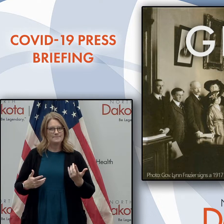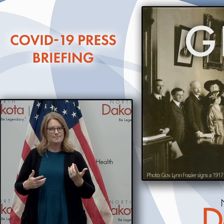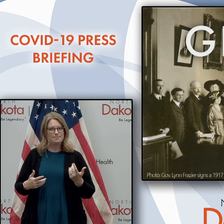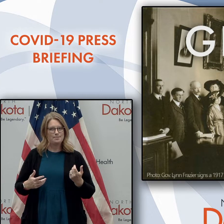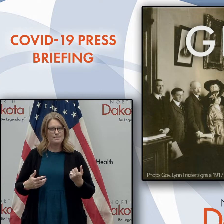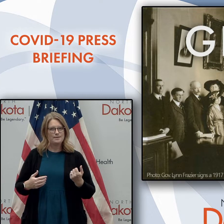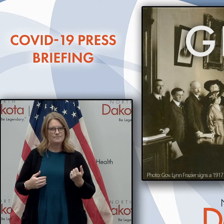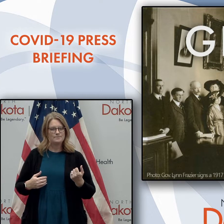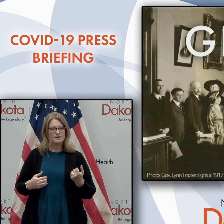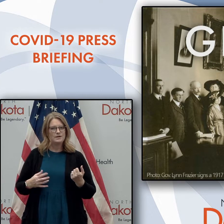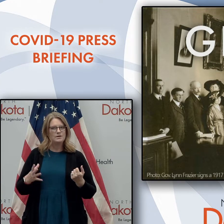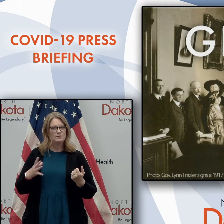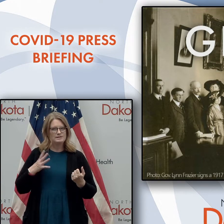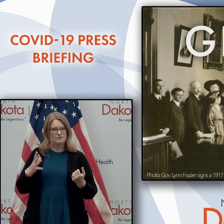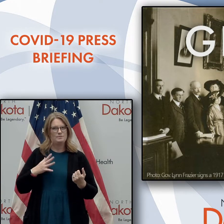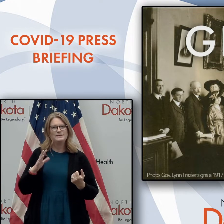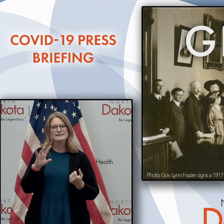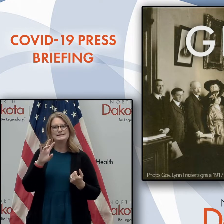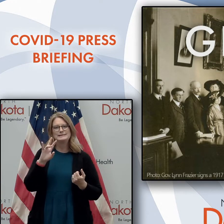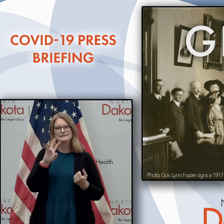but it was formally 172